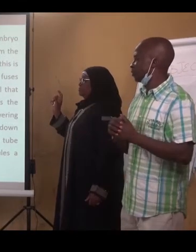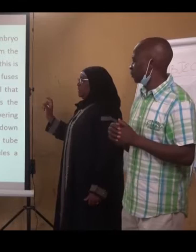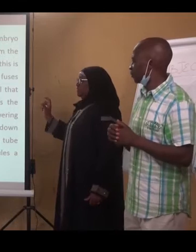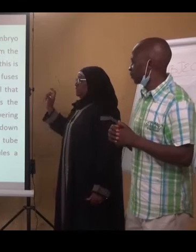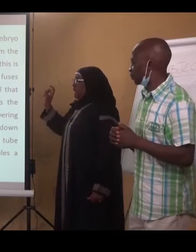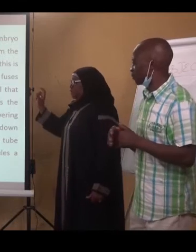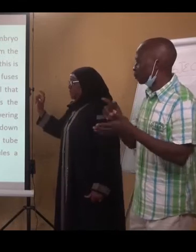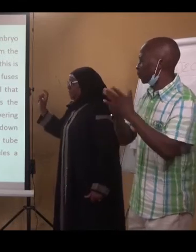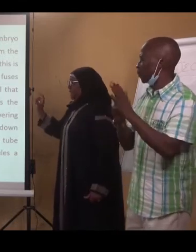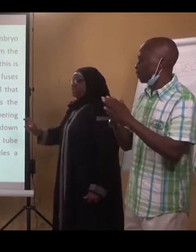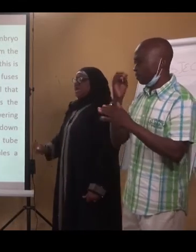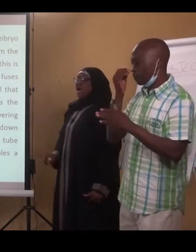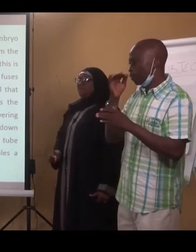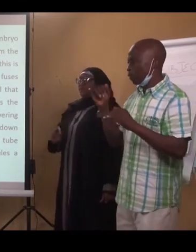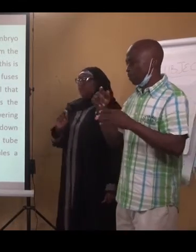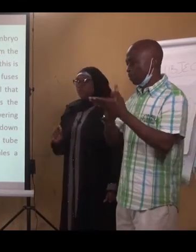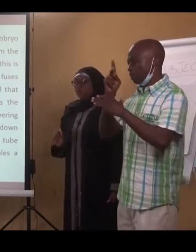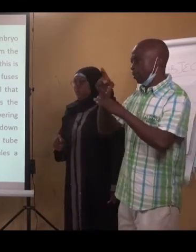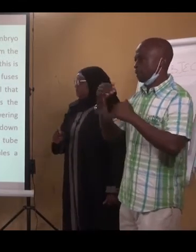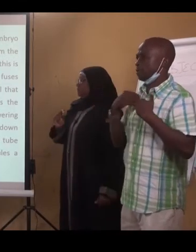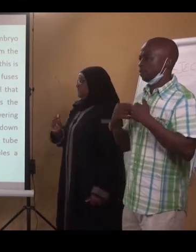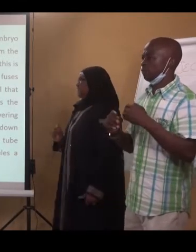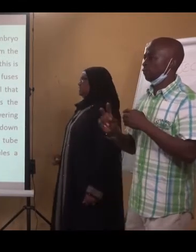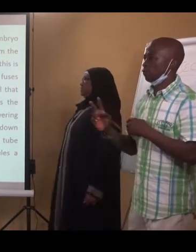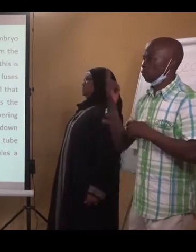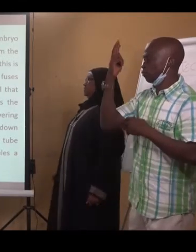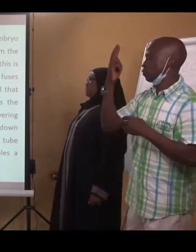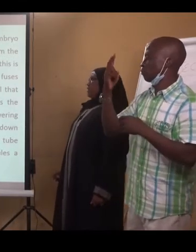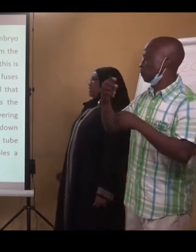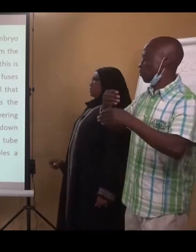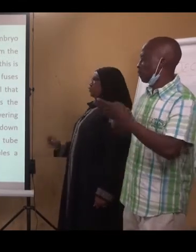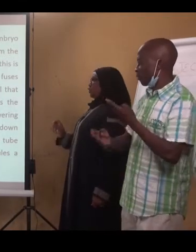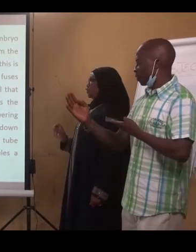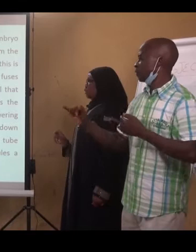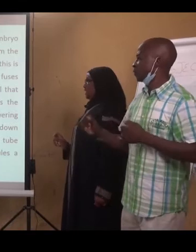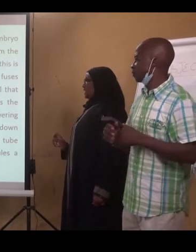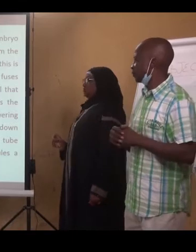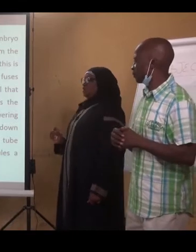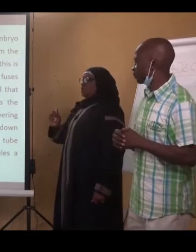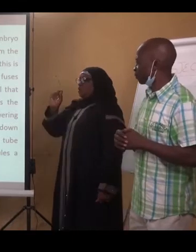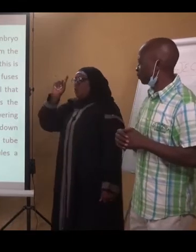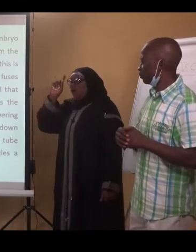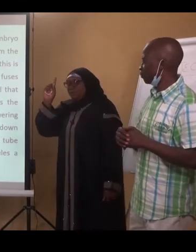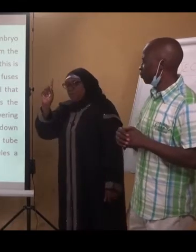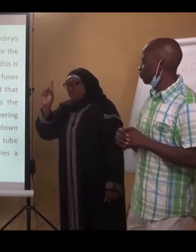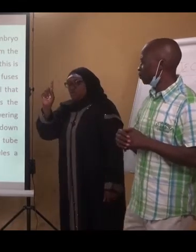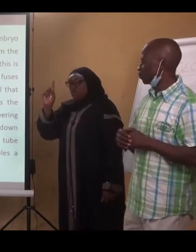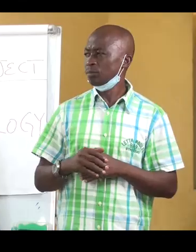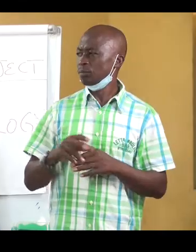meaning flowering plants have double fertilization. So usually one